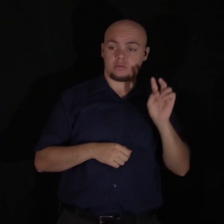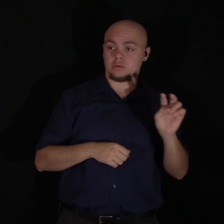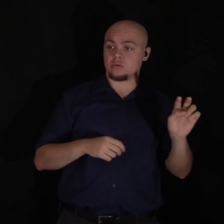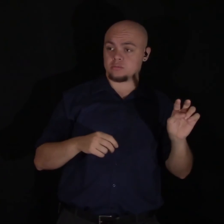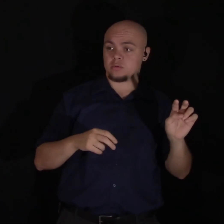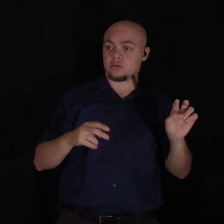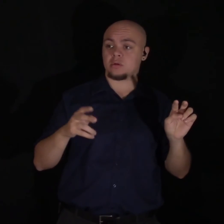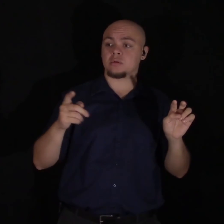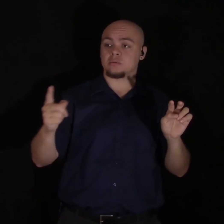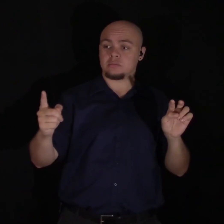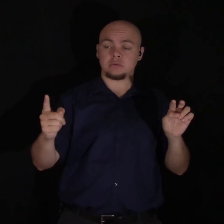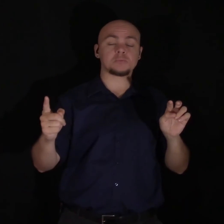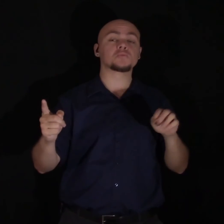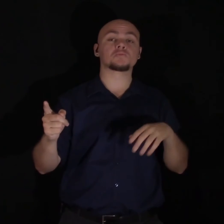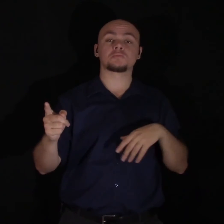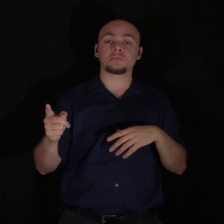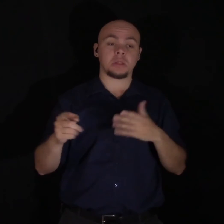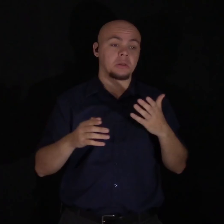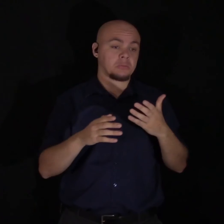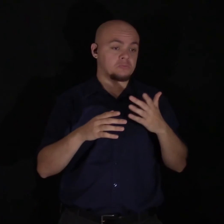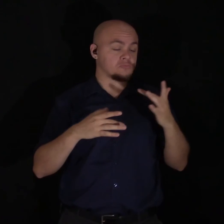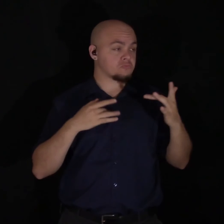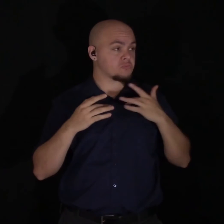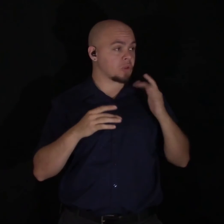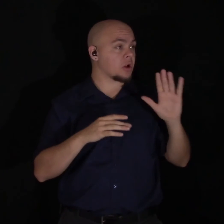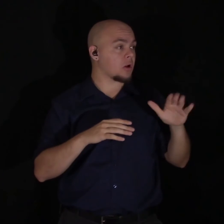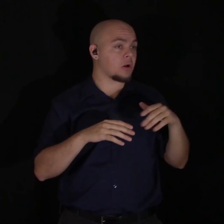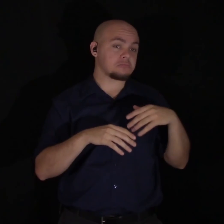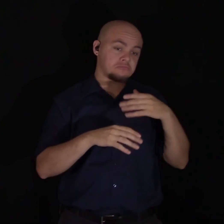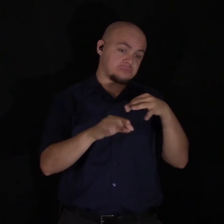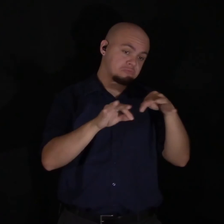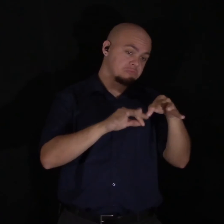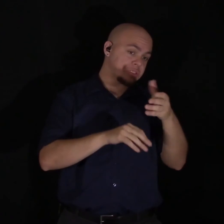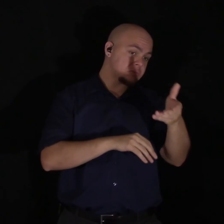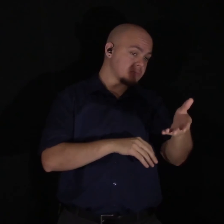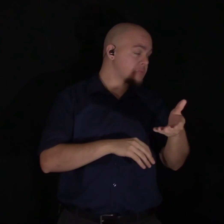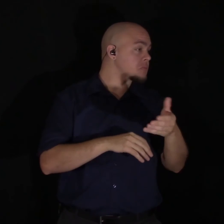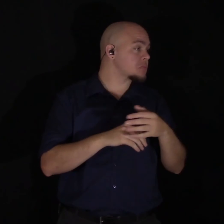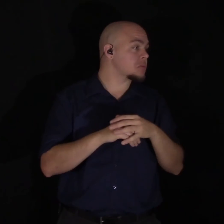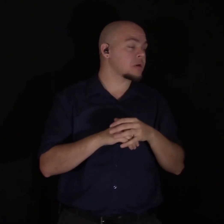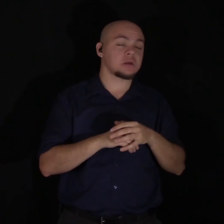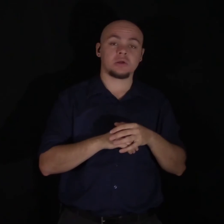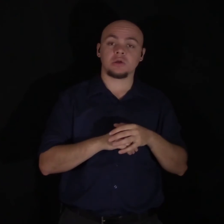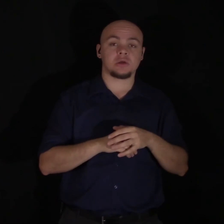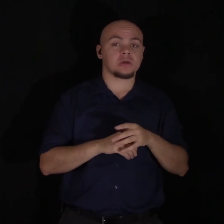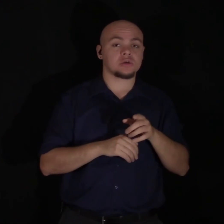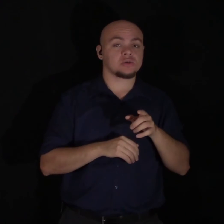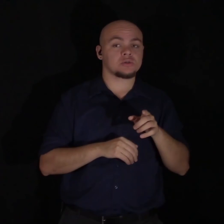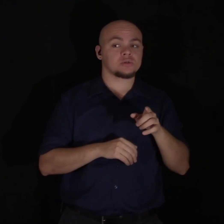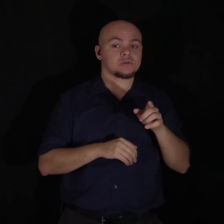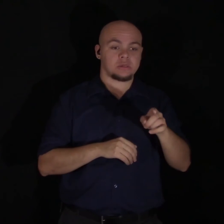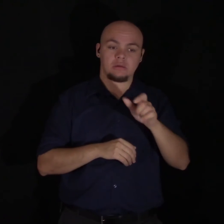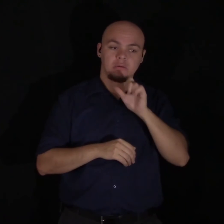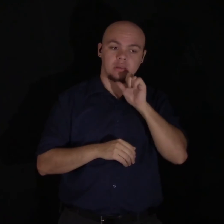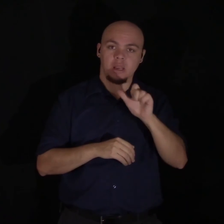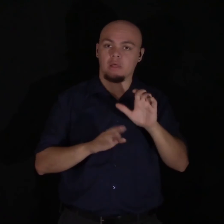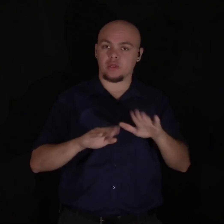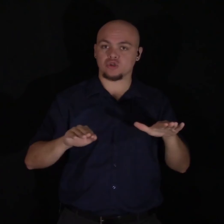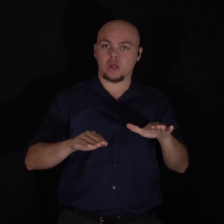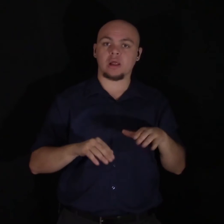lovely girl, eagerly communicated her history. She was not her child, but the daughter of a Milanese